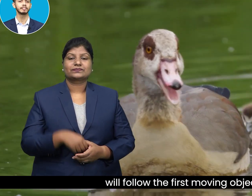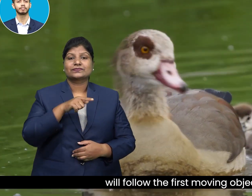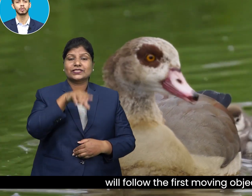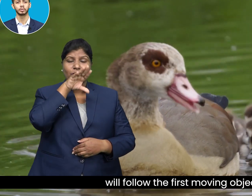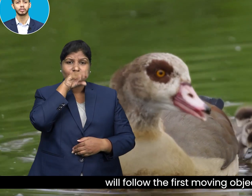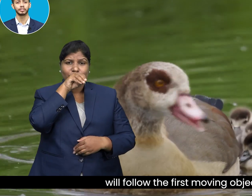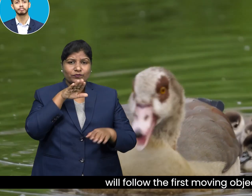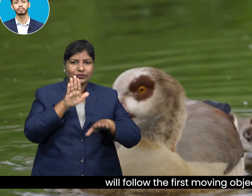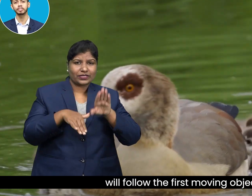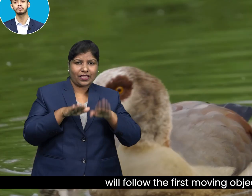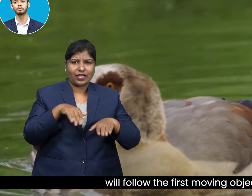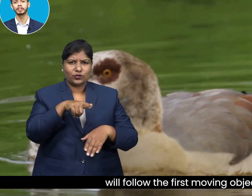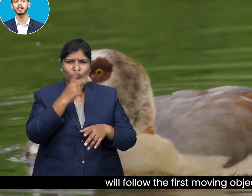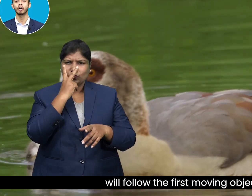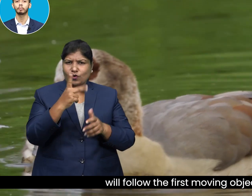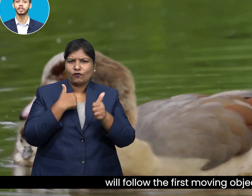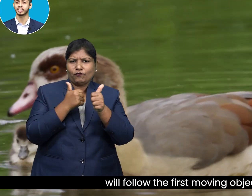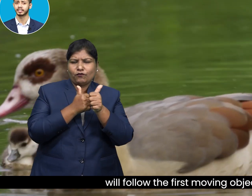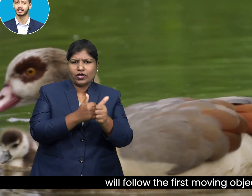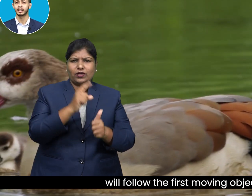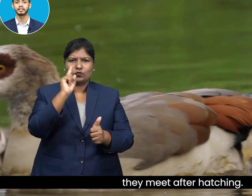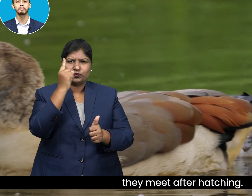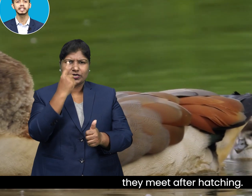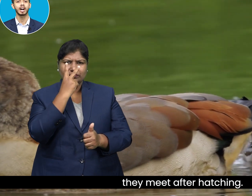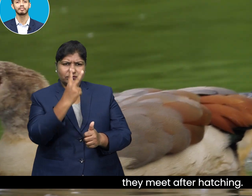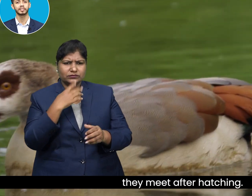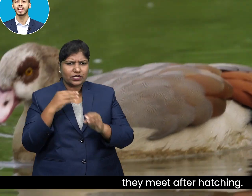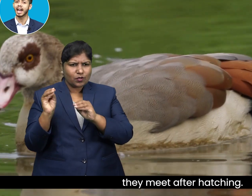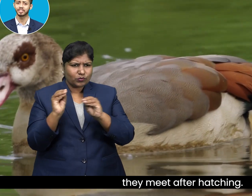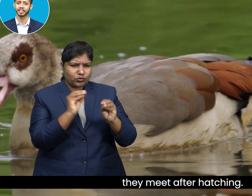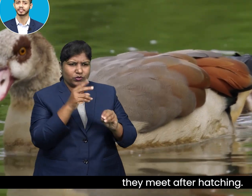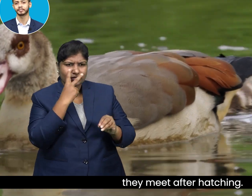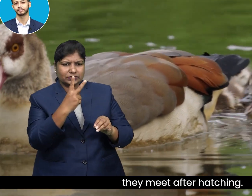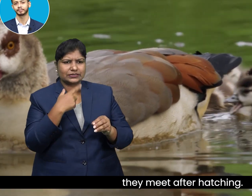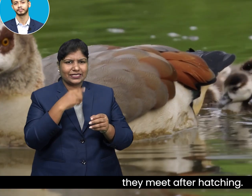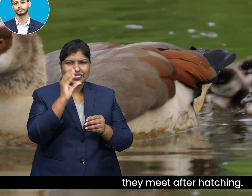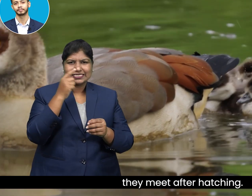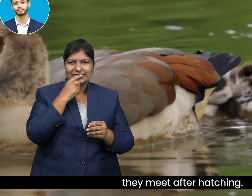Ducklings will follow the first moving object they meet after hatching.